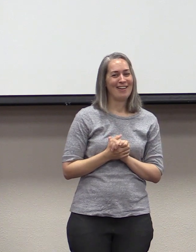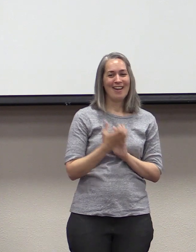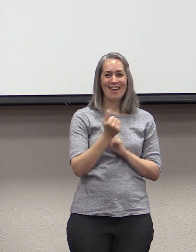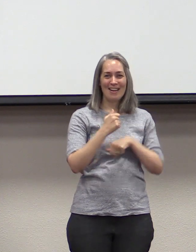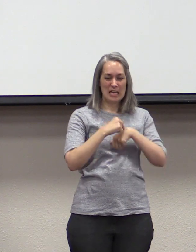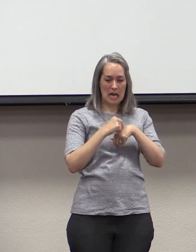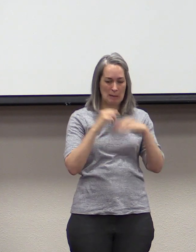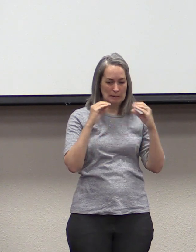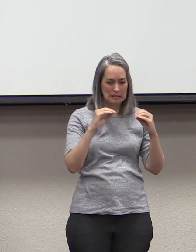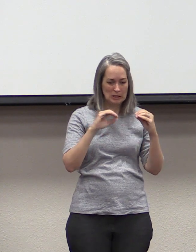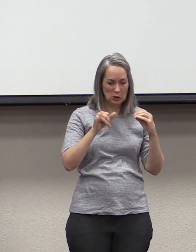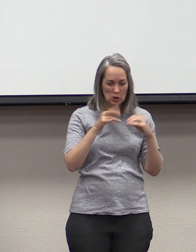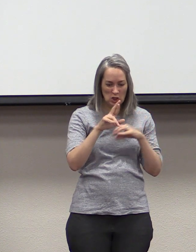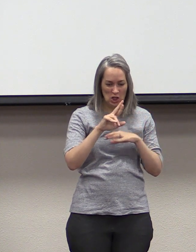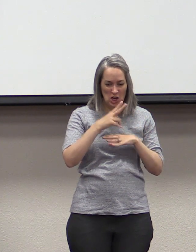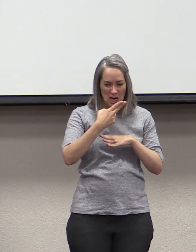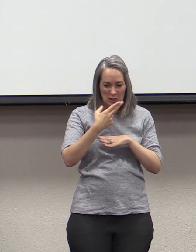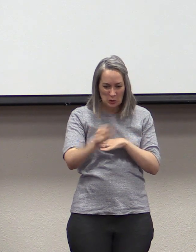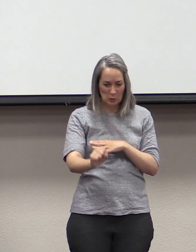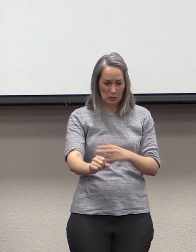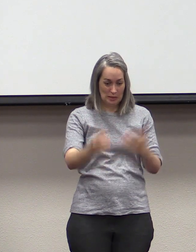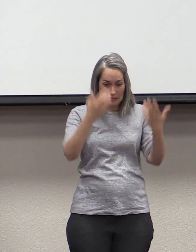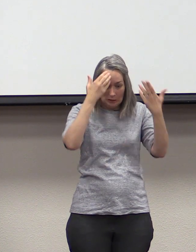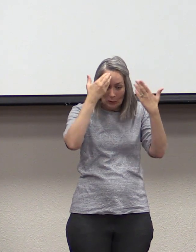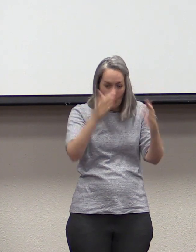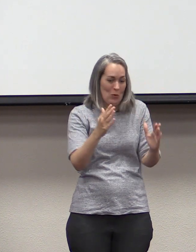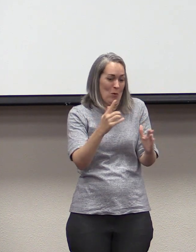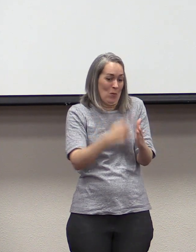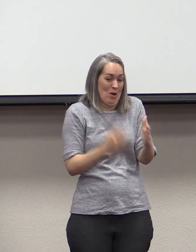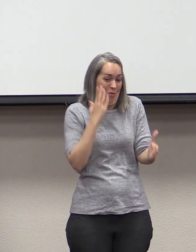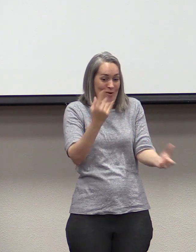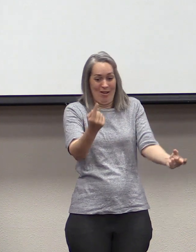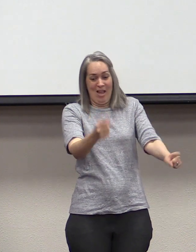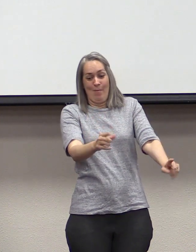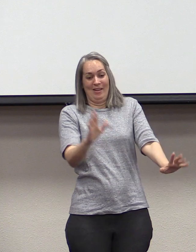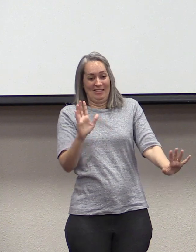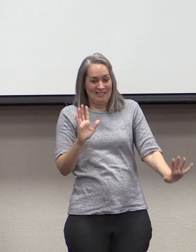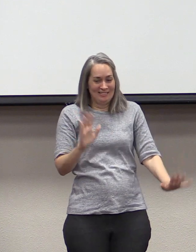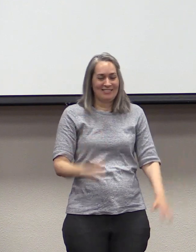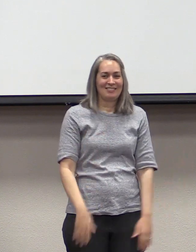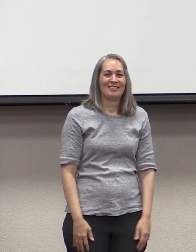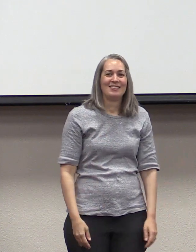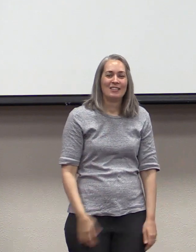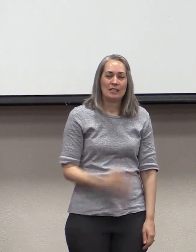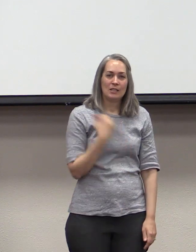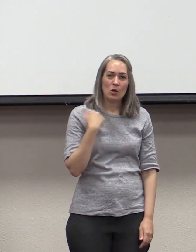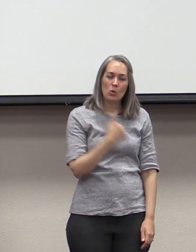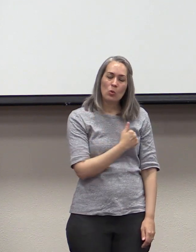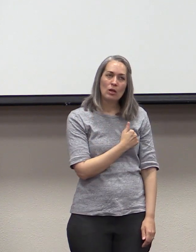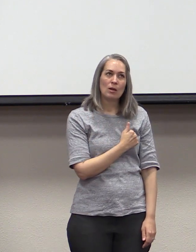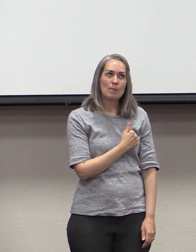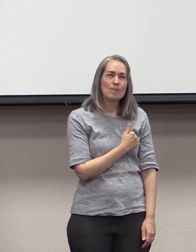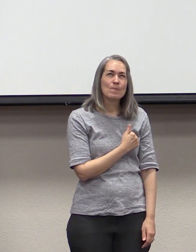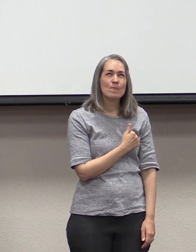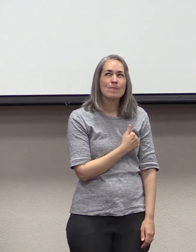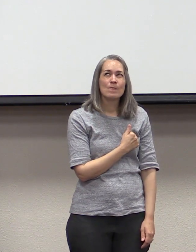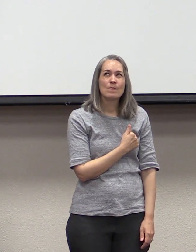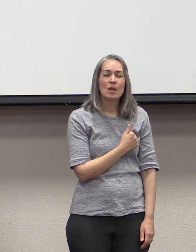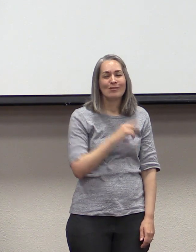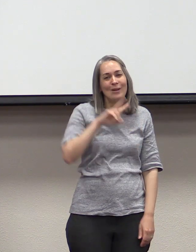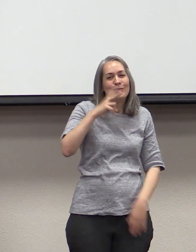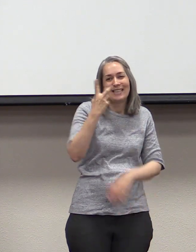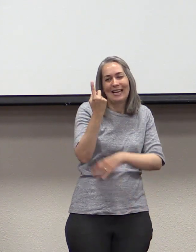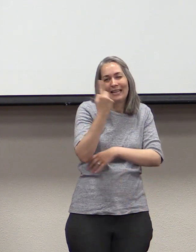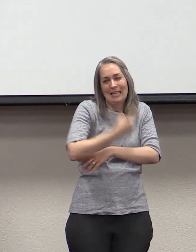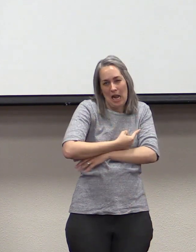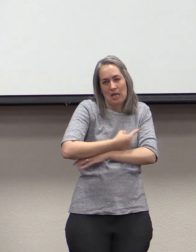Anytime you're teaching junior high, you really don't know what you've got. And so we were coming up on, it was just the second